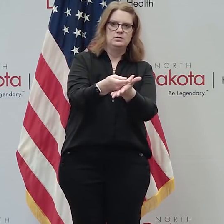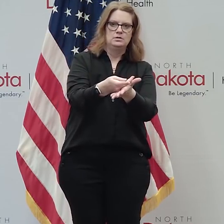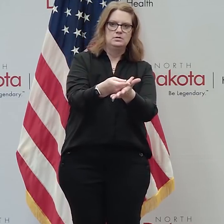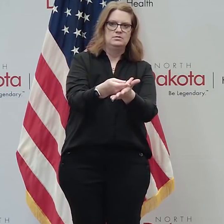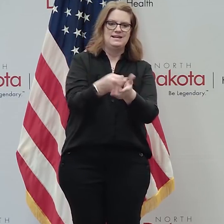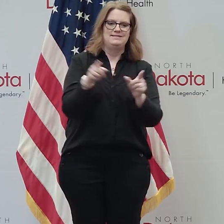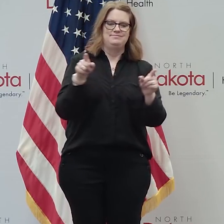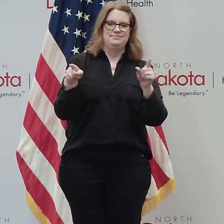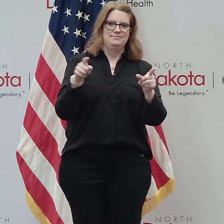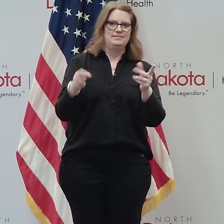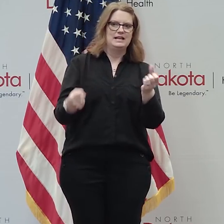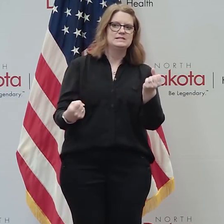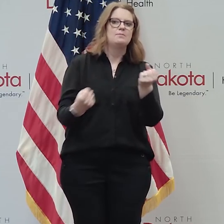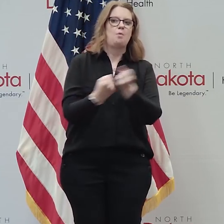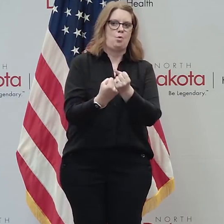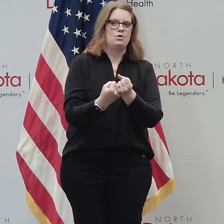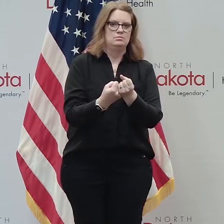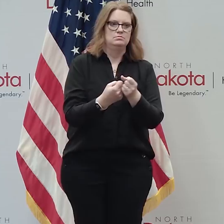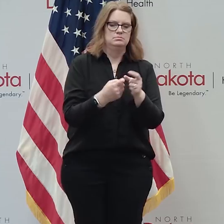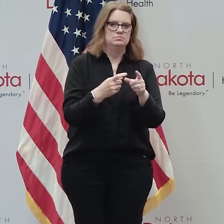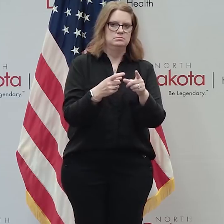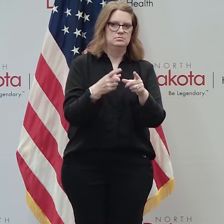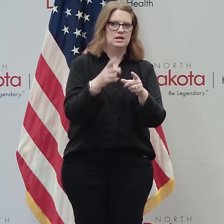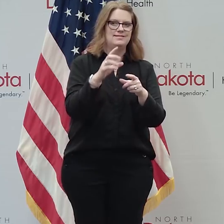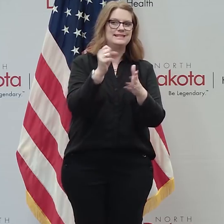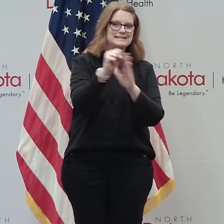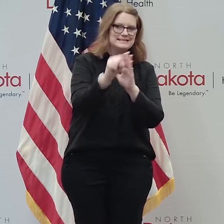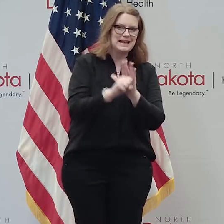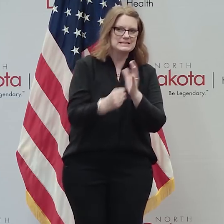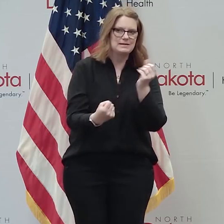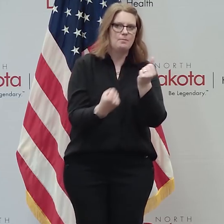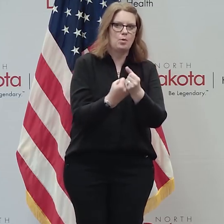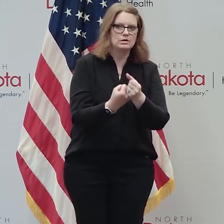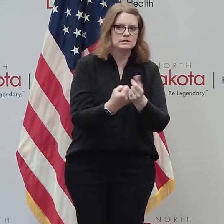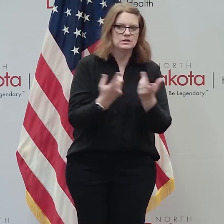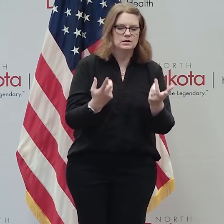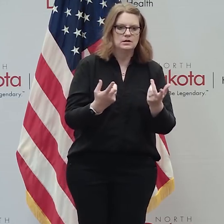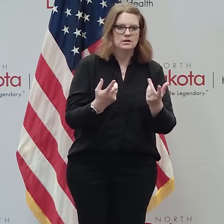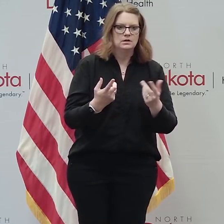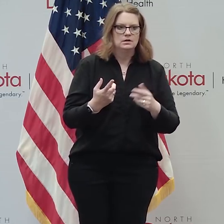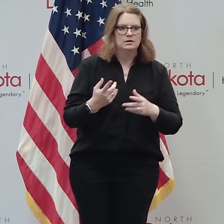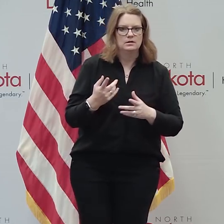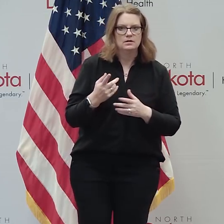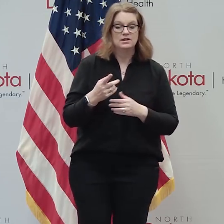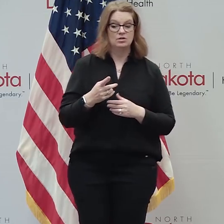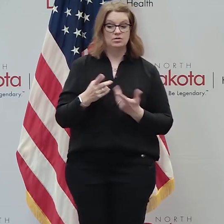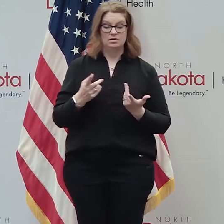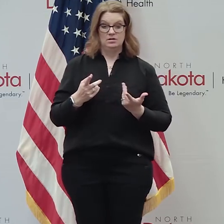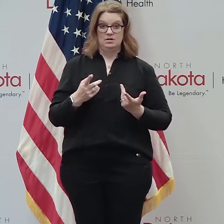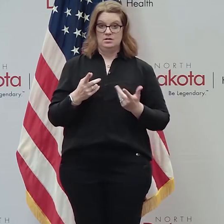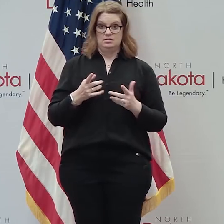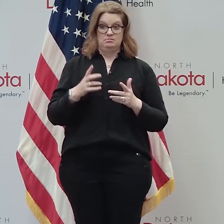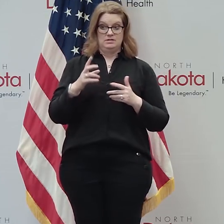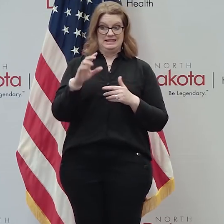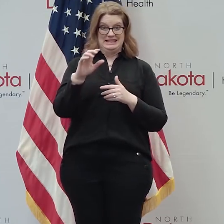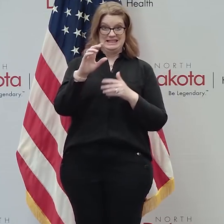the official organization, even though that organization, I repeat, would never have the data. I mean, in